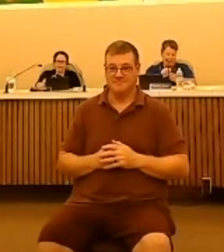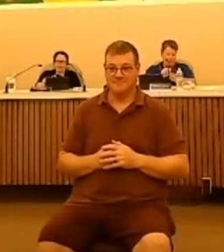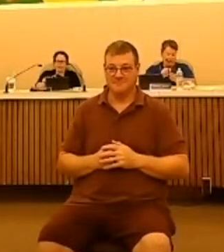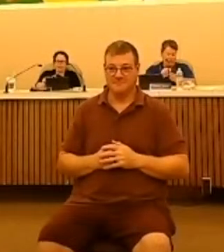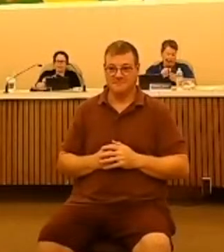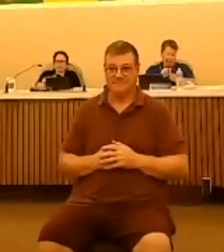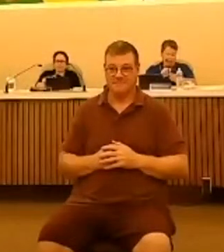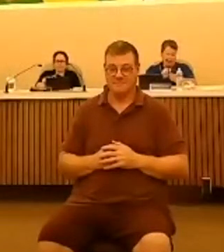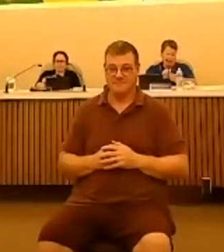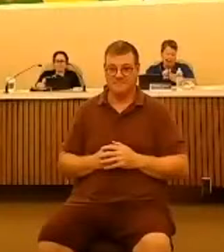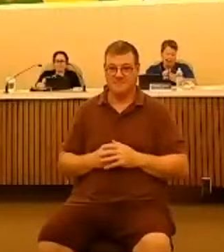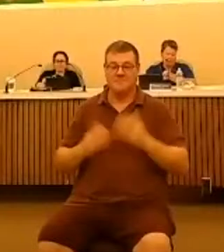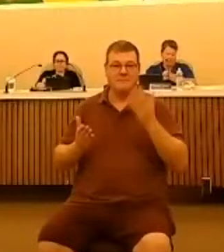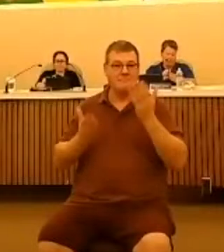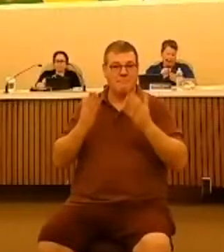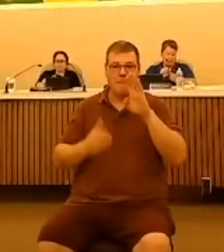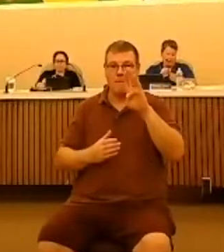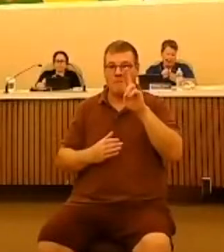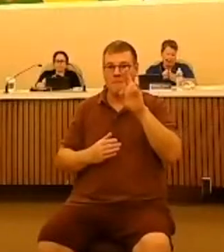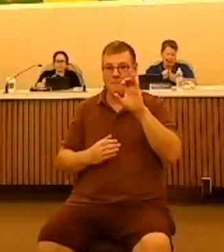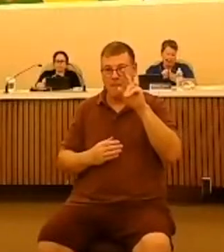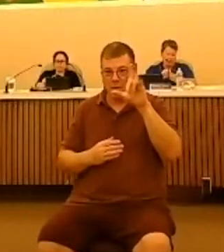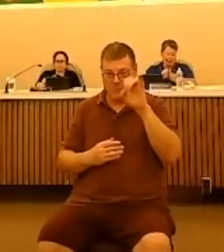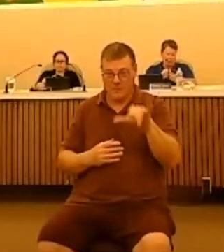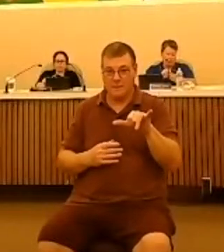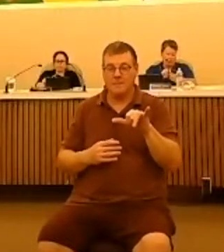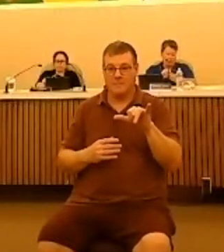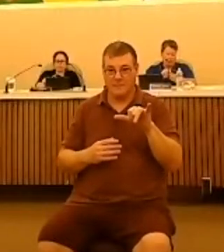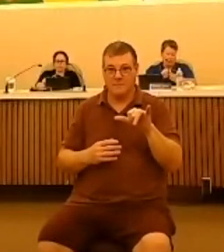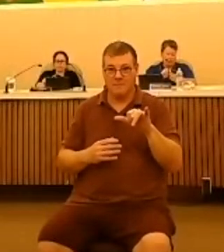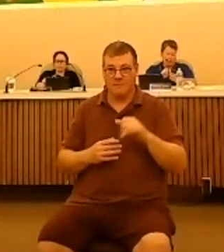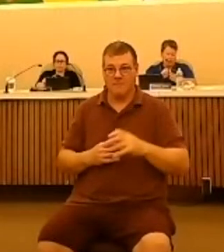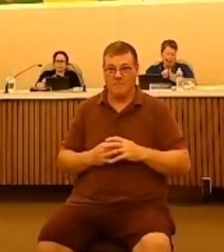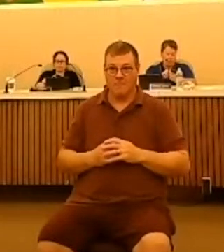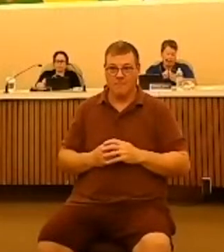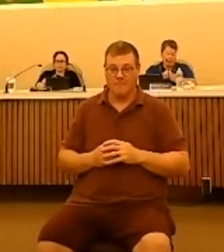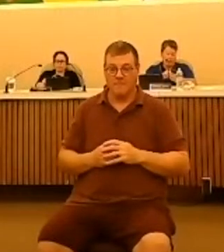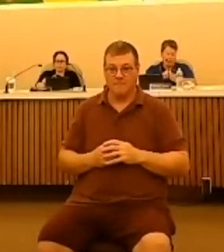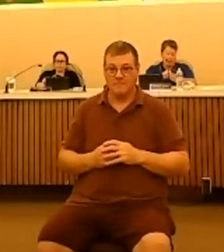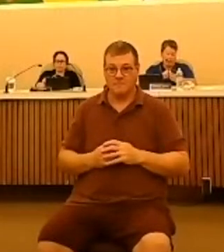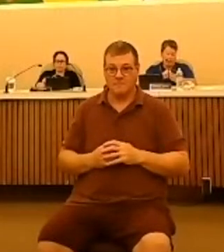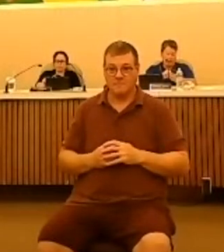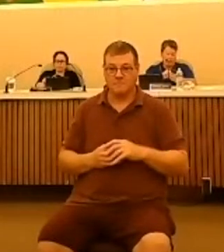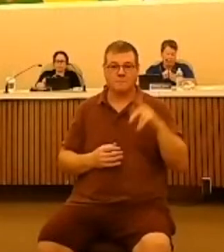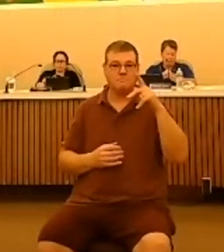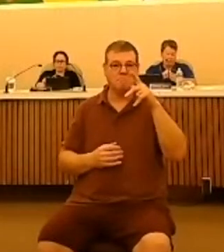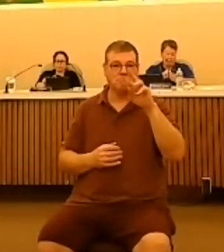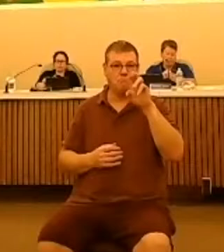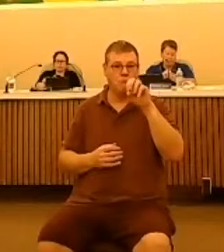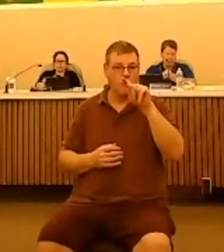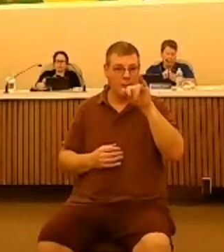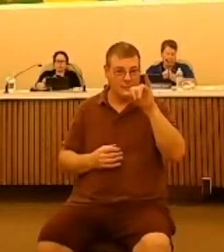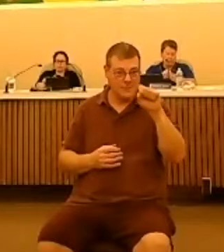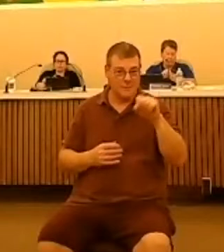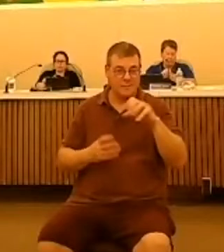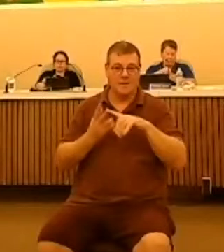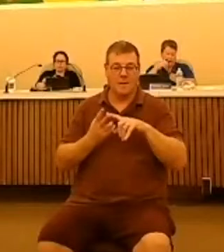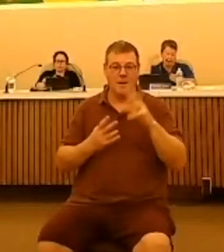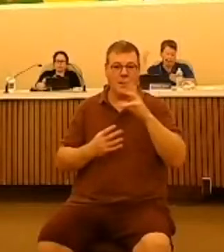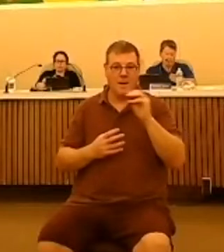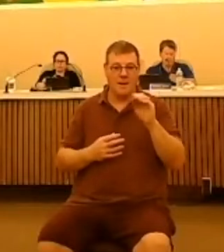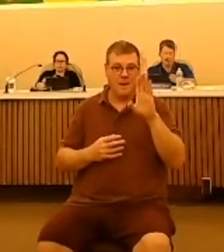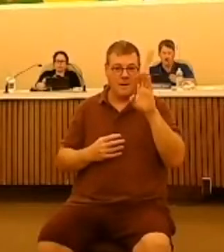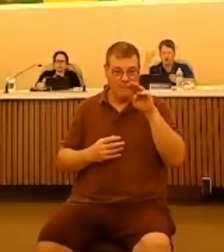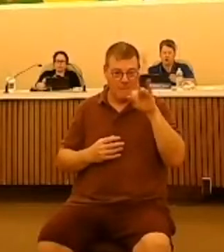So, you know, maybe at Buckley might make sense just because there's, you know, at Prentice and Bemis, there's